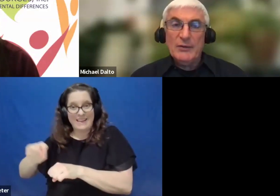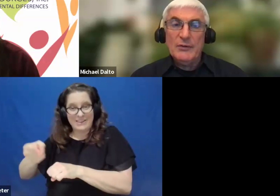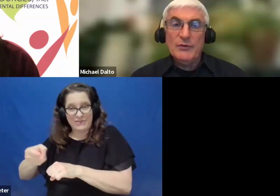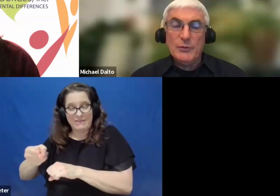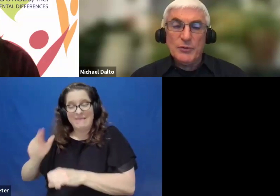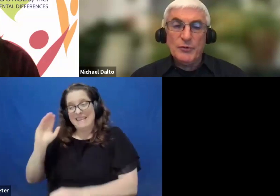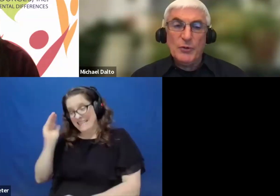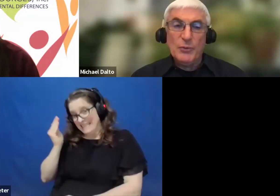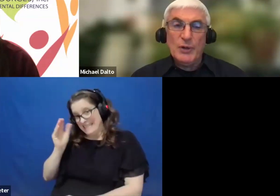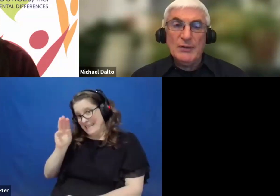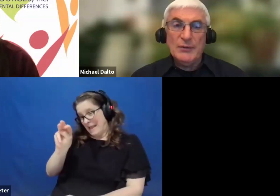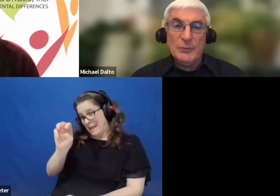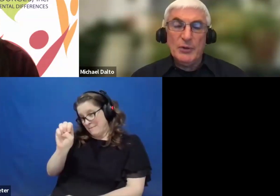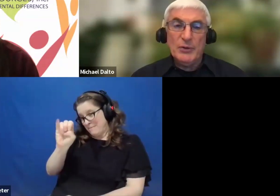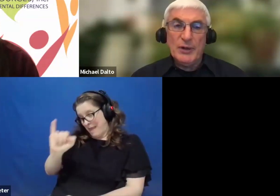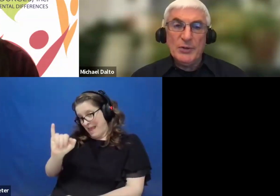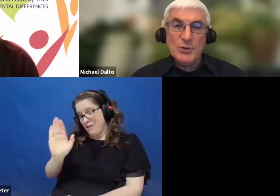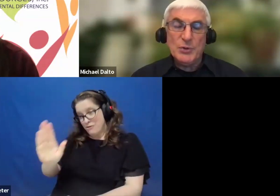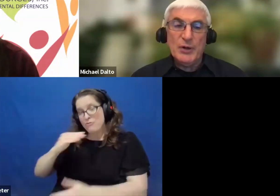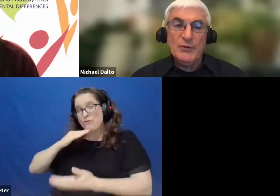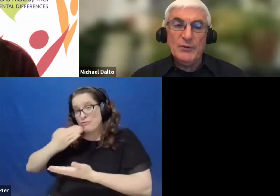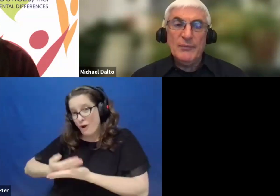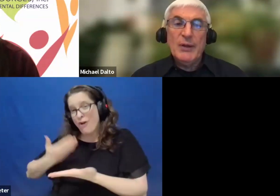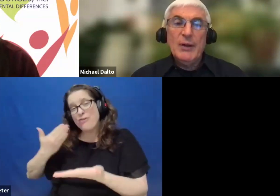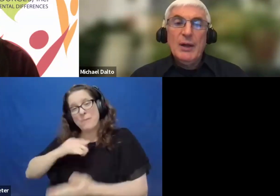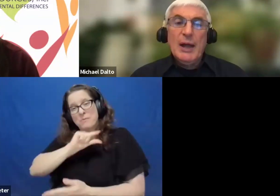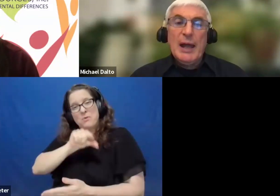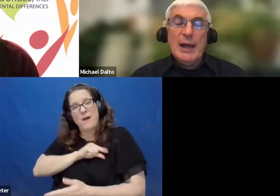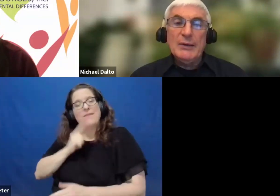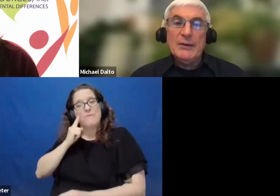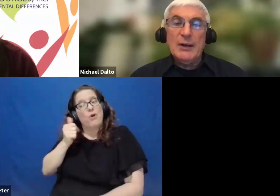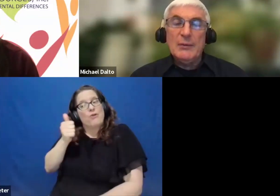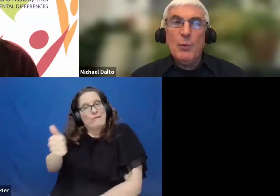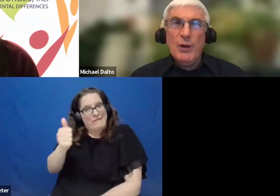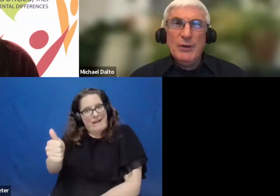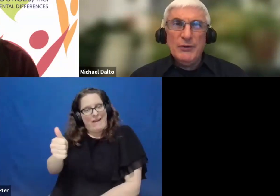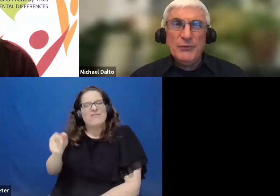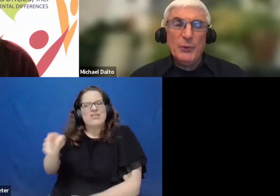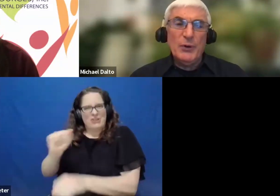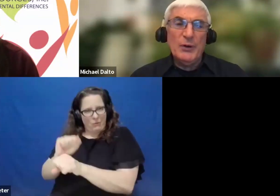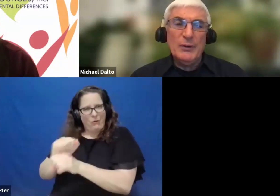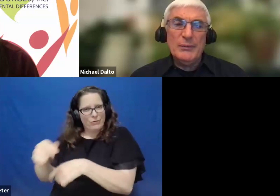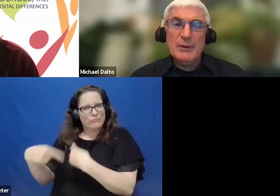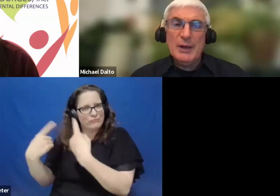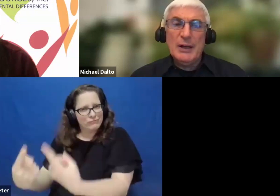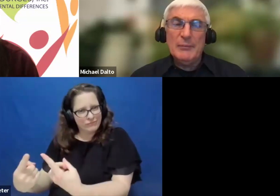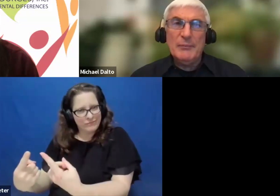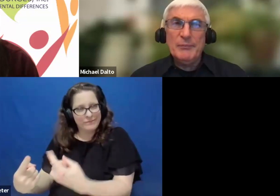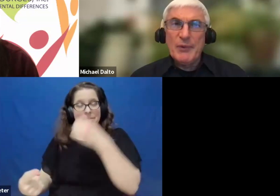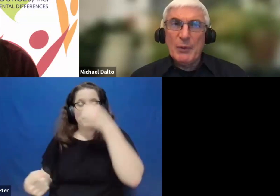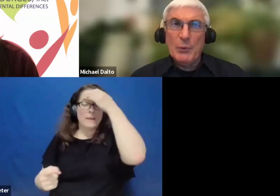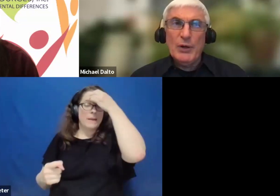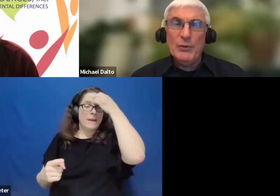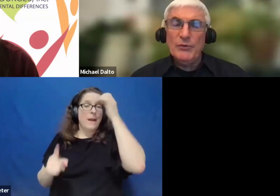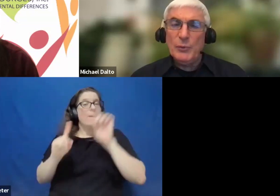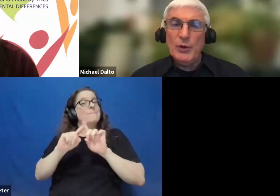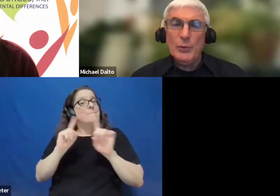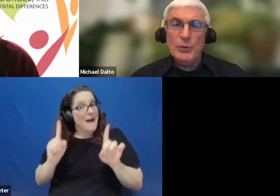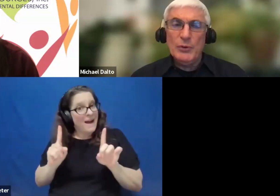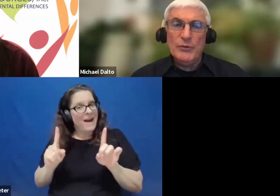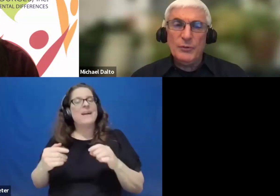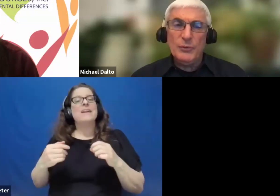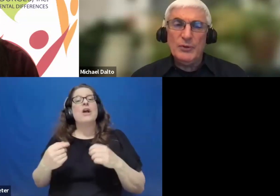get Social Security disability insurance. And one is for widows